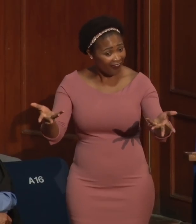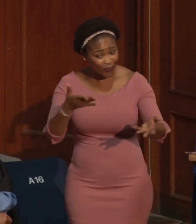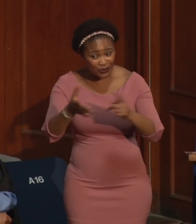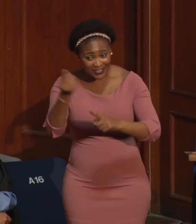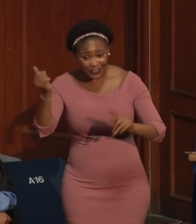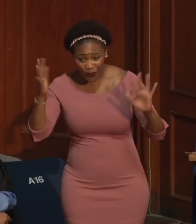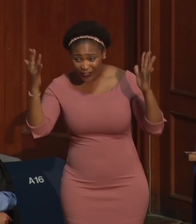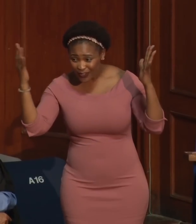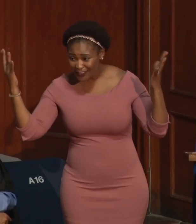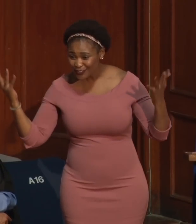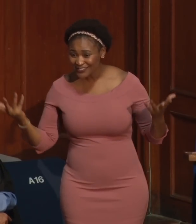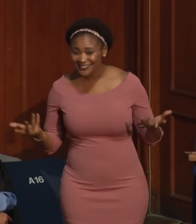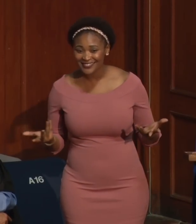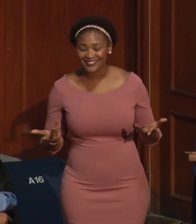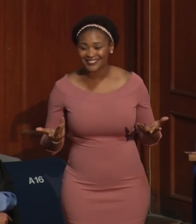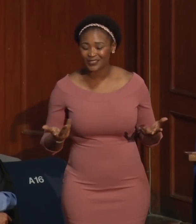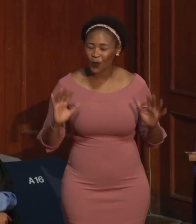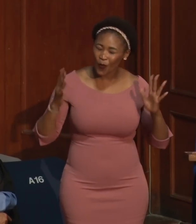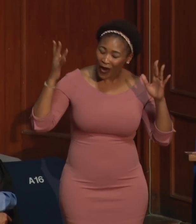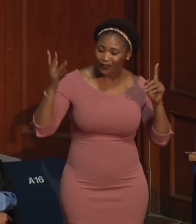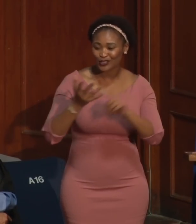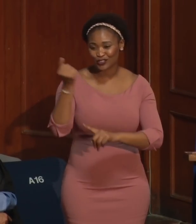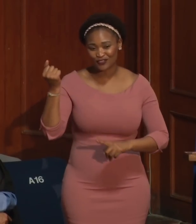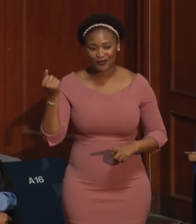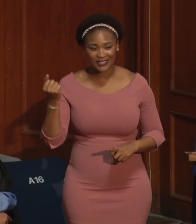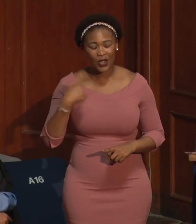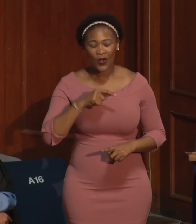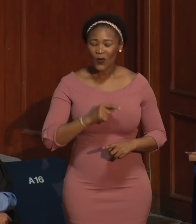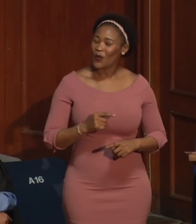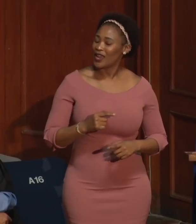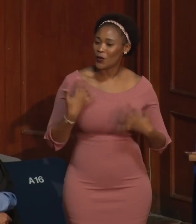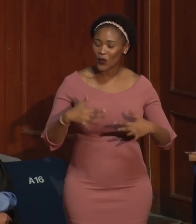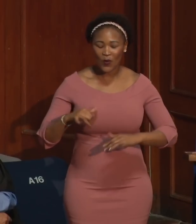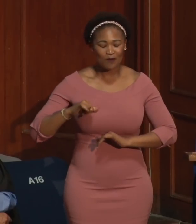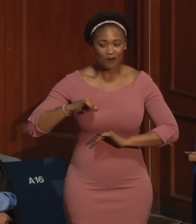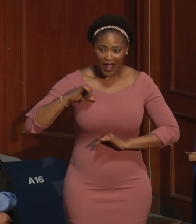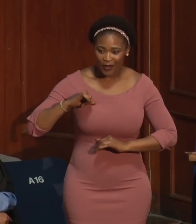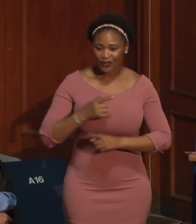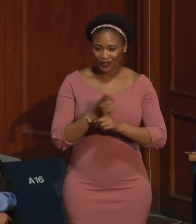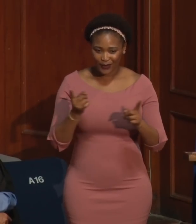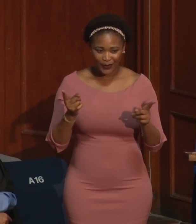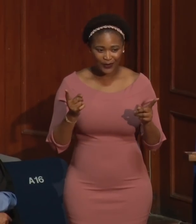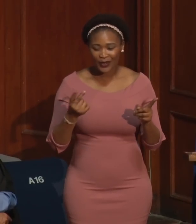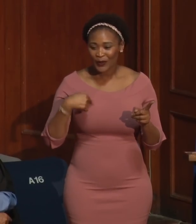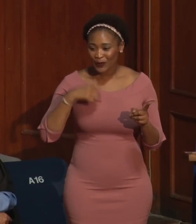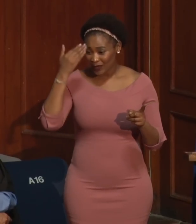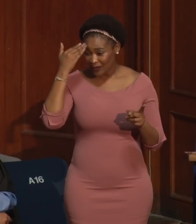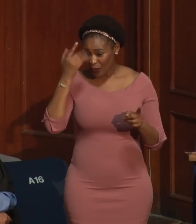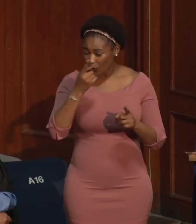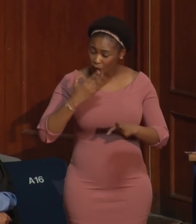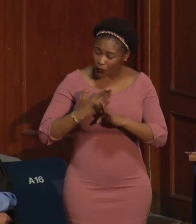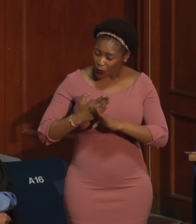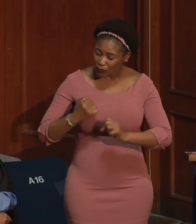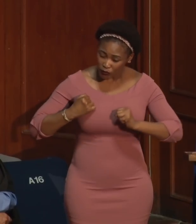So congratulations on this wonderful achievement. We are really, really proud of you. We know that you work